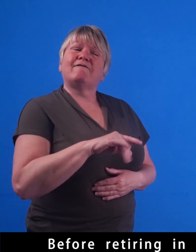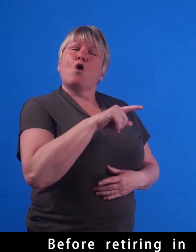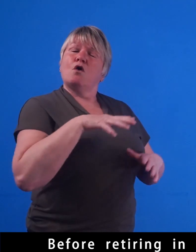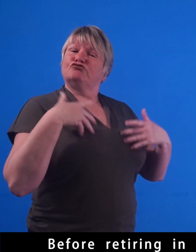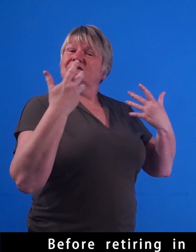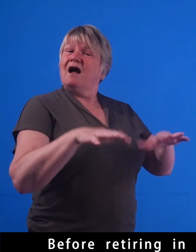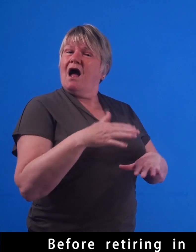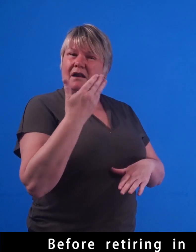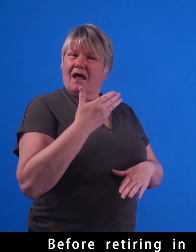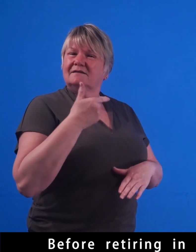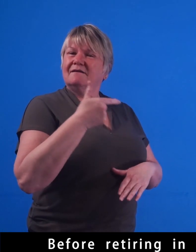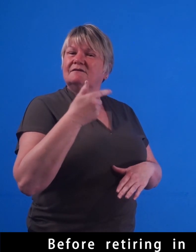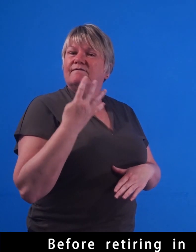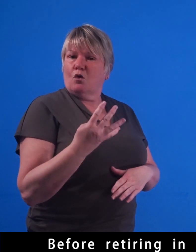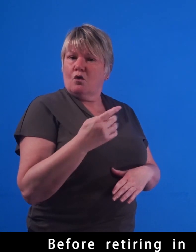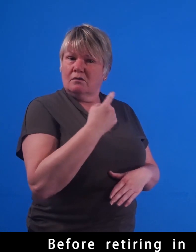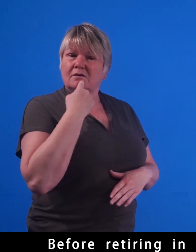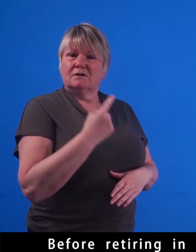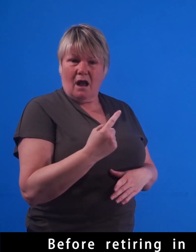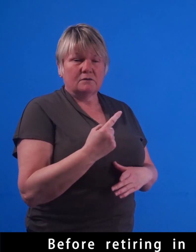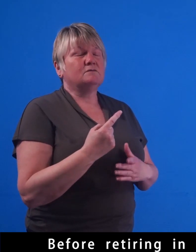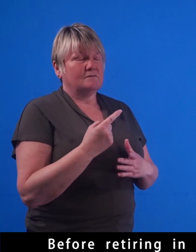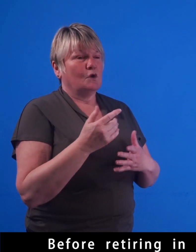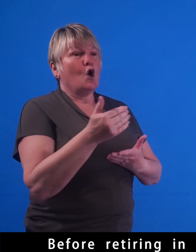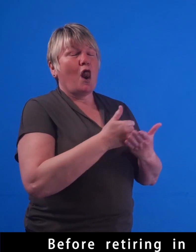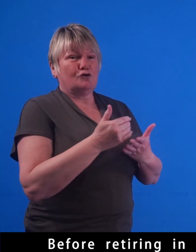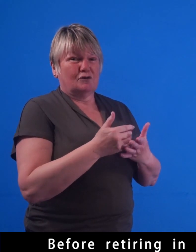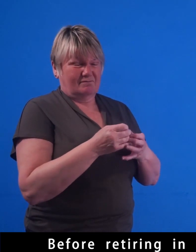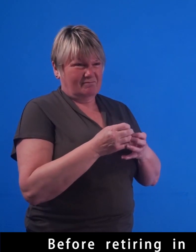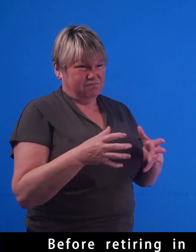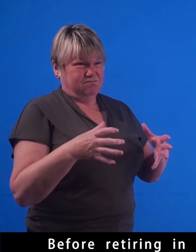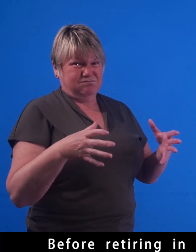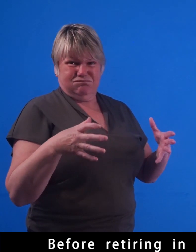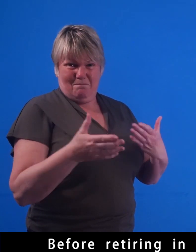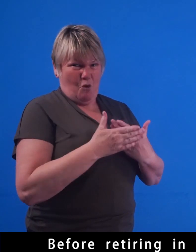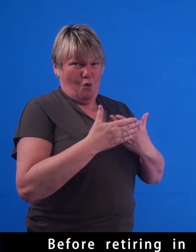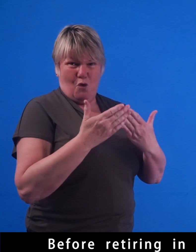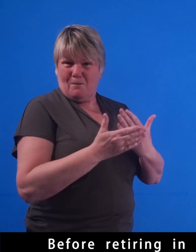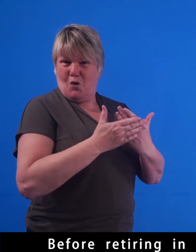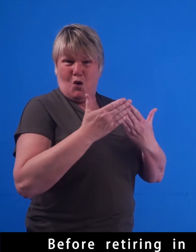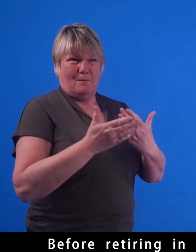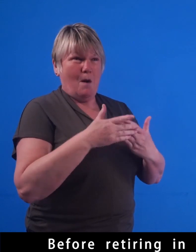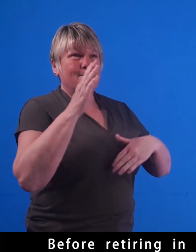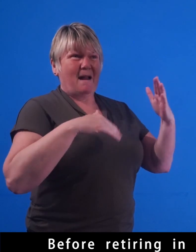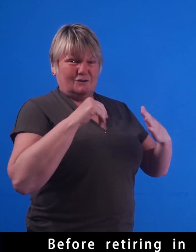Before retiring in 1974, he said the collections were once again outgrowing the